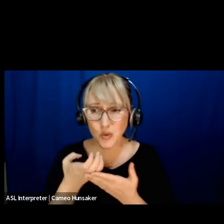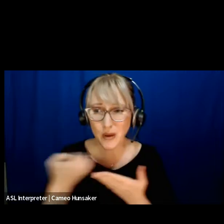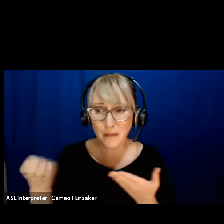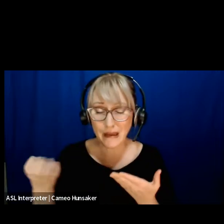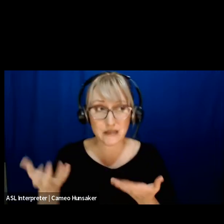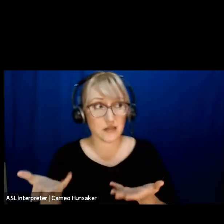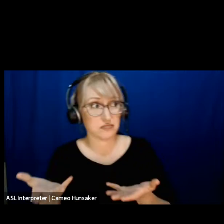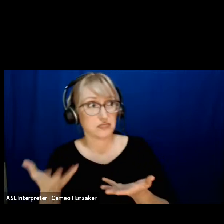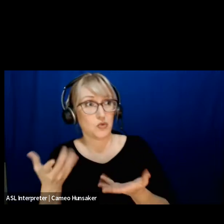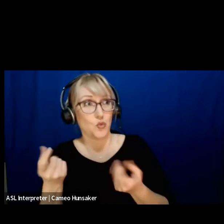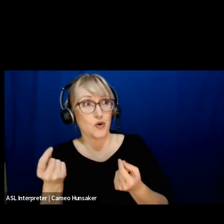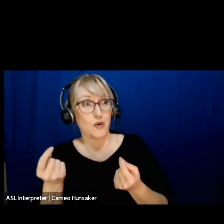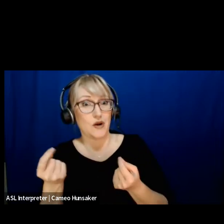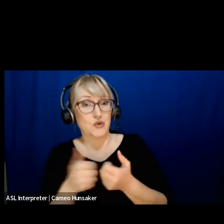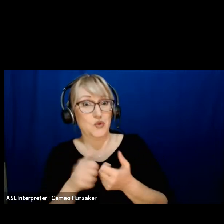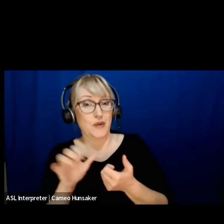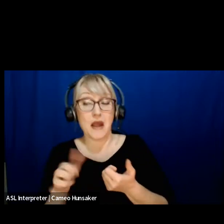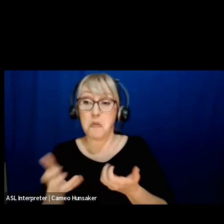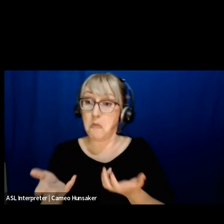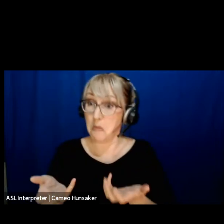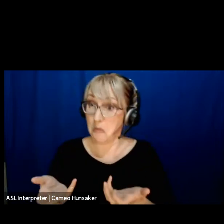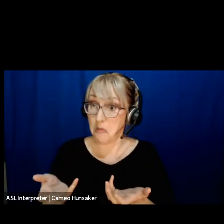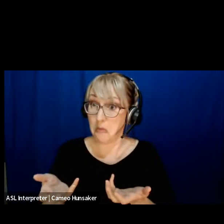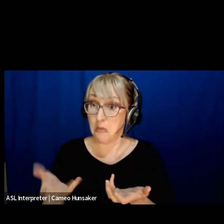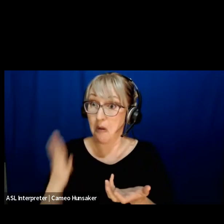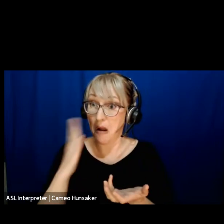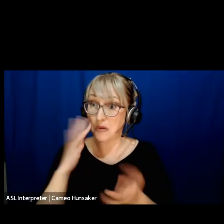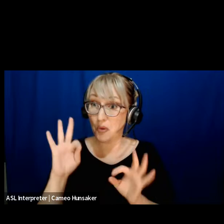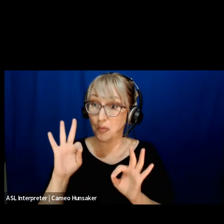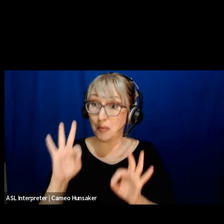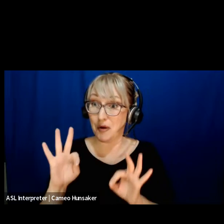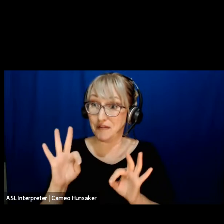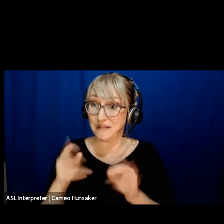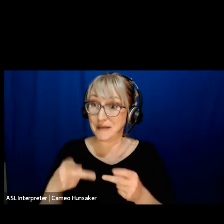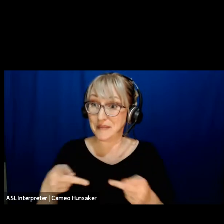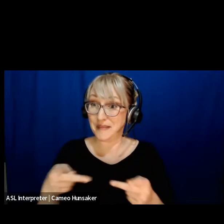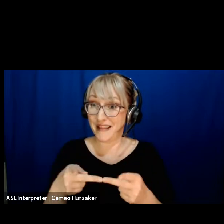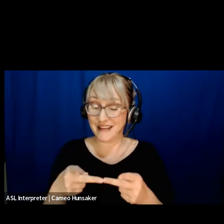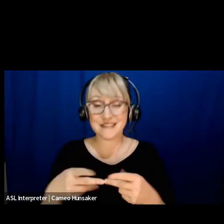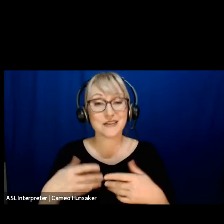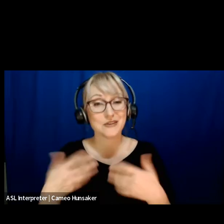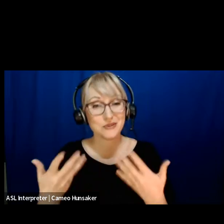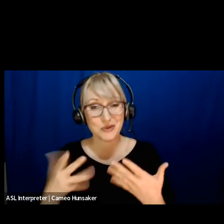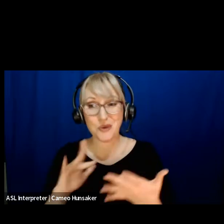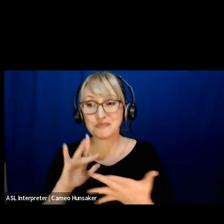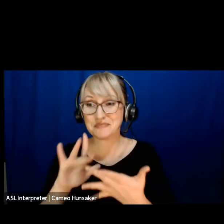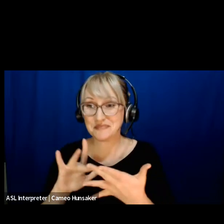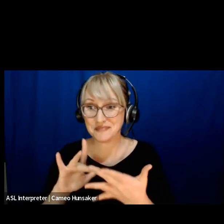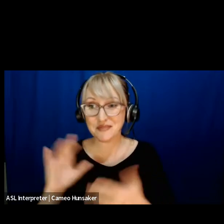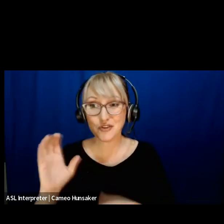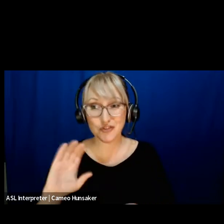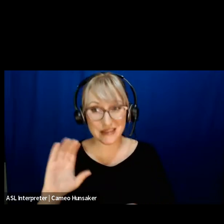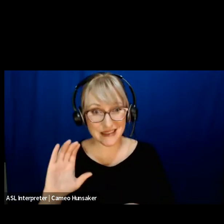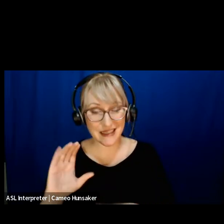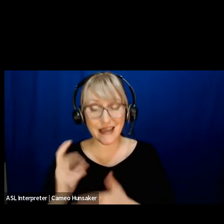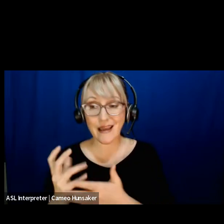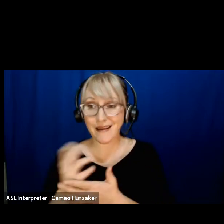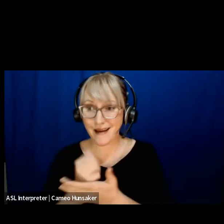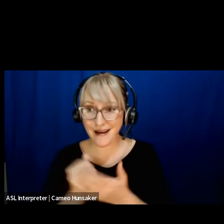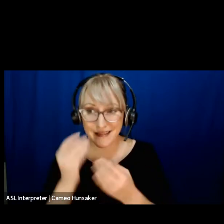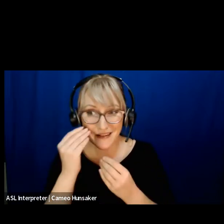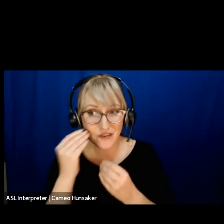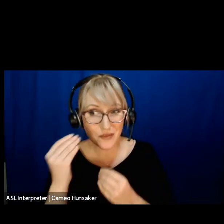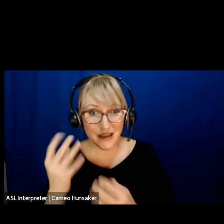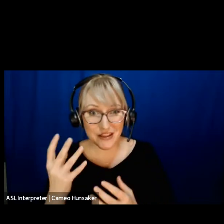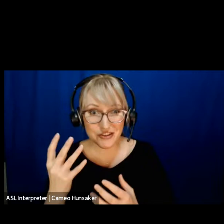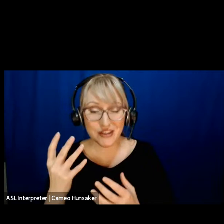with it. And I said, I know just the place. And so I got in touch with Christy, and I got the information